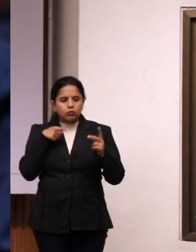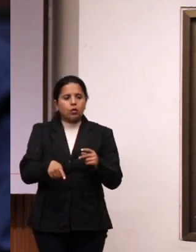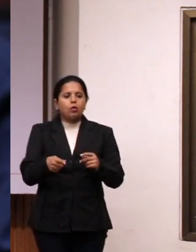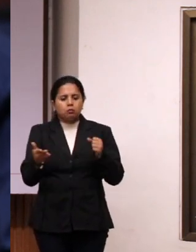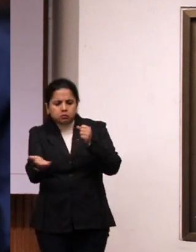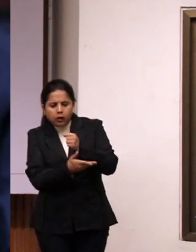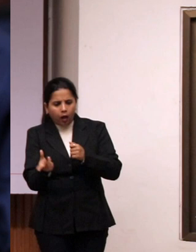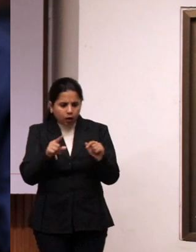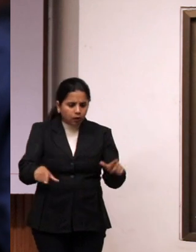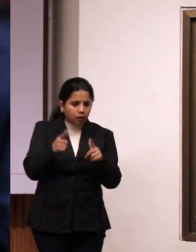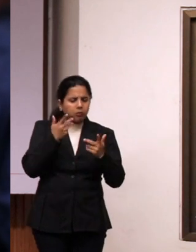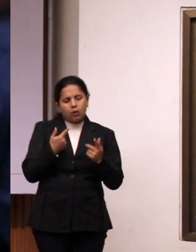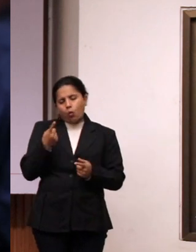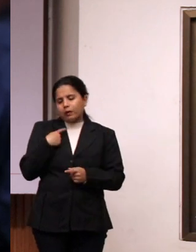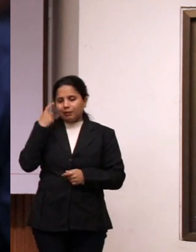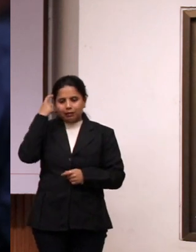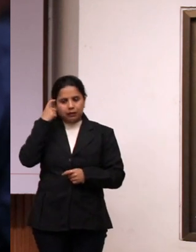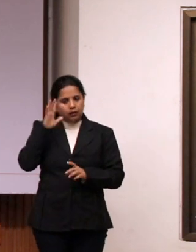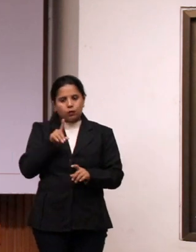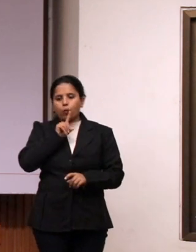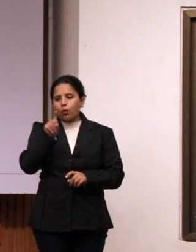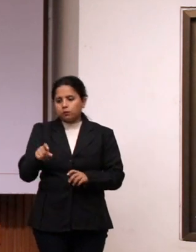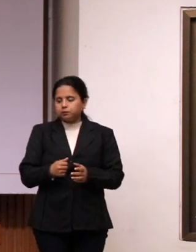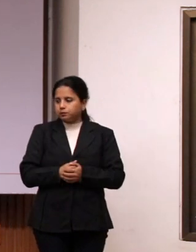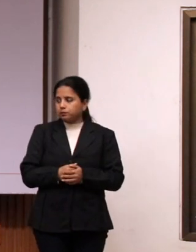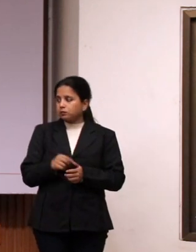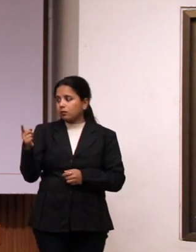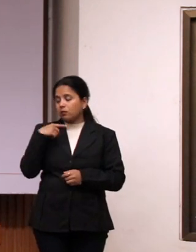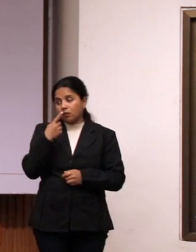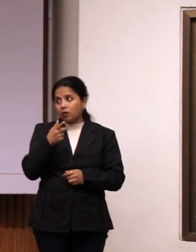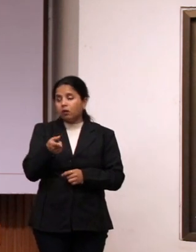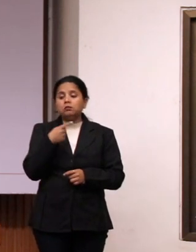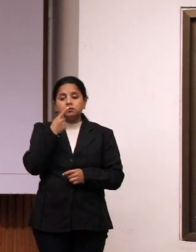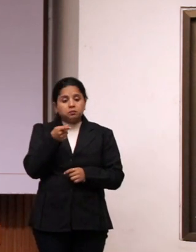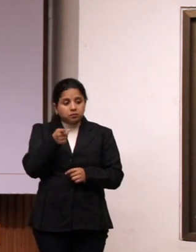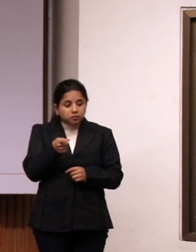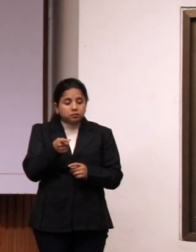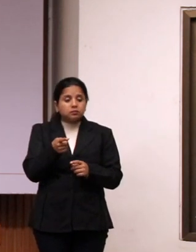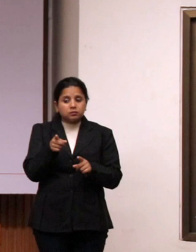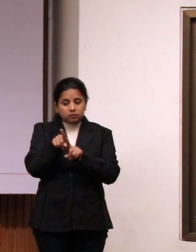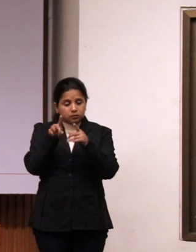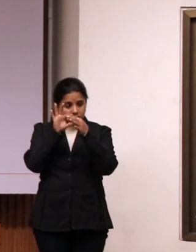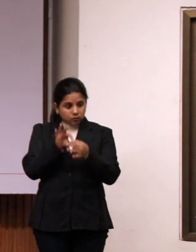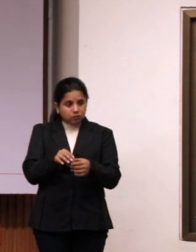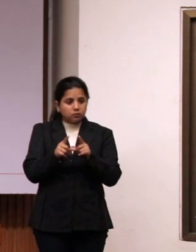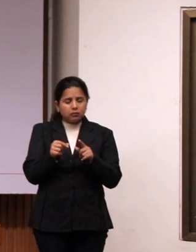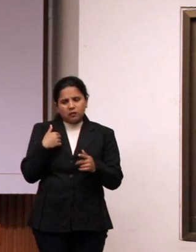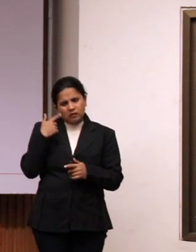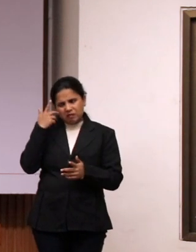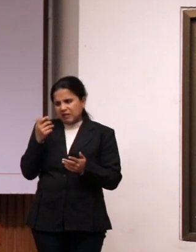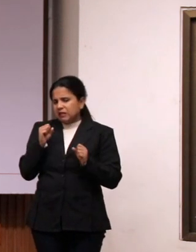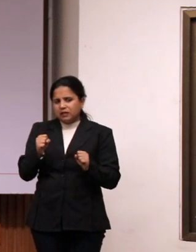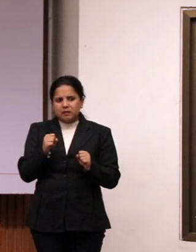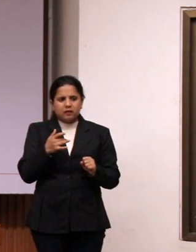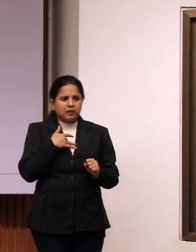Very briefly, these are my concerns and questions. Thank you. You see, as far as concretization is concerned, I don't know, it is difficult